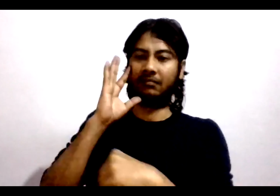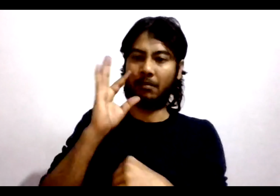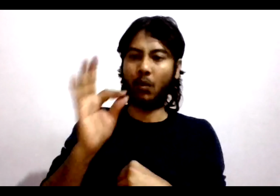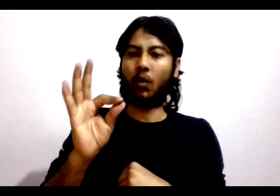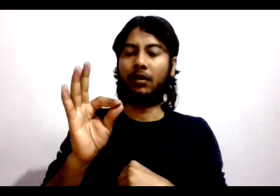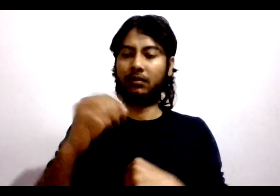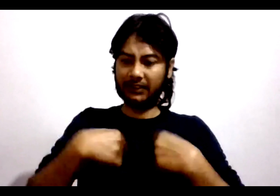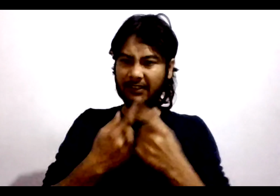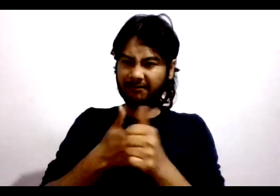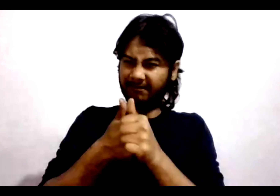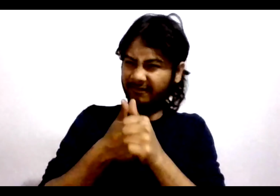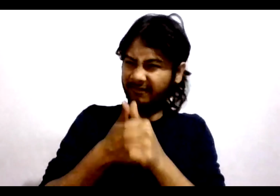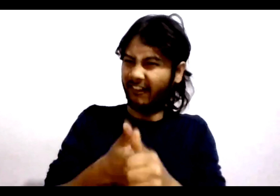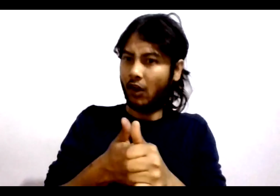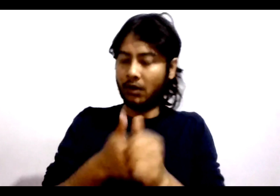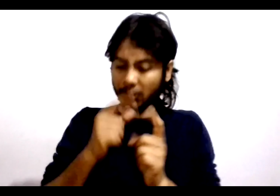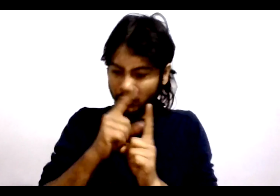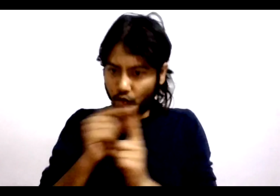pursue that